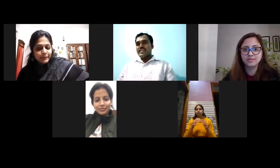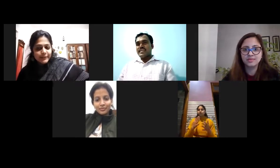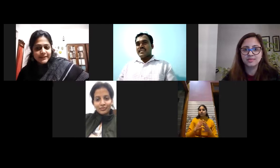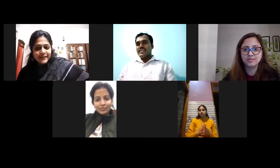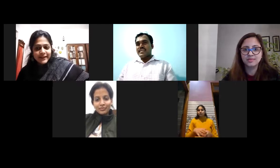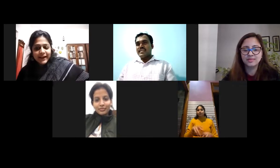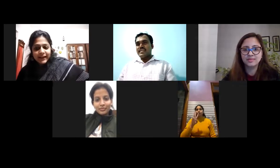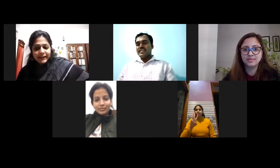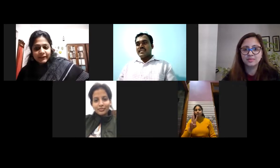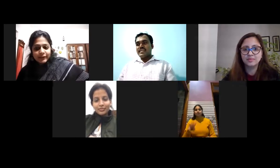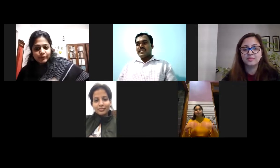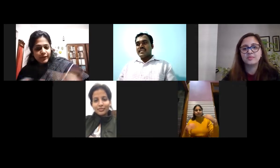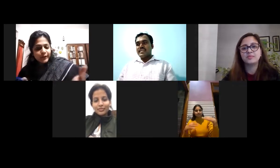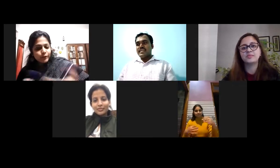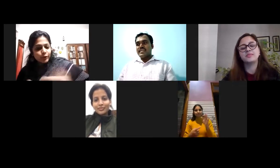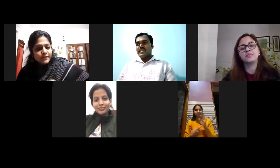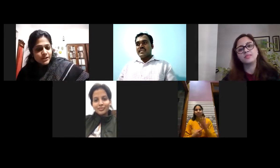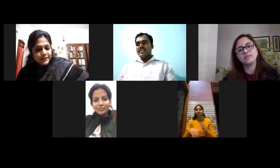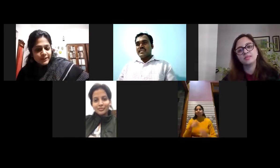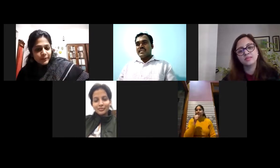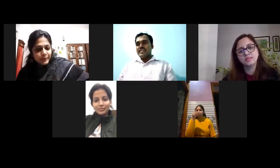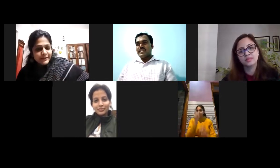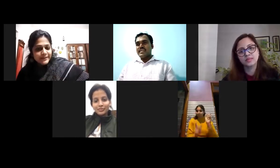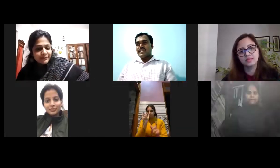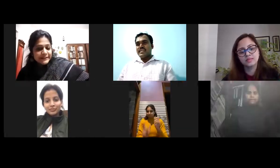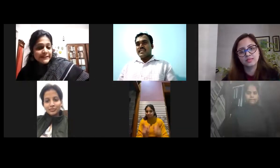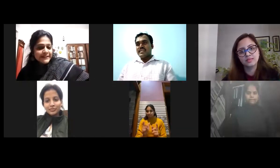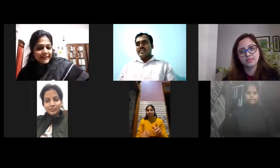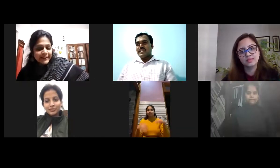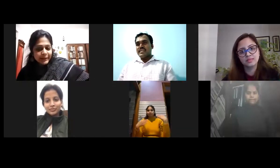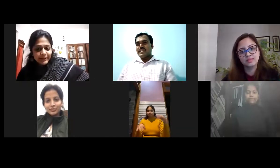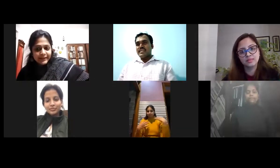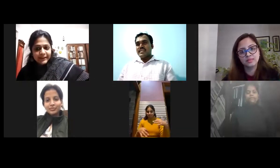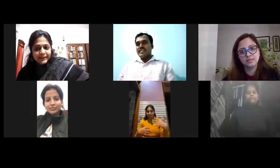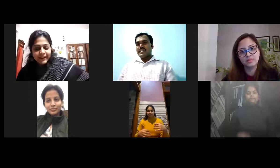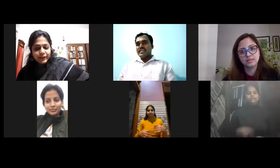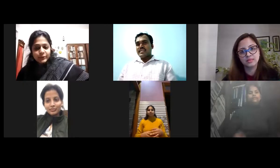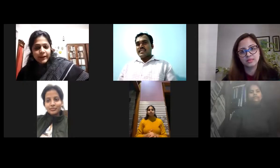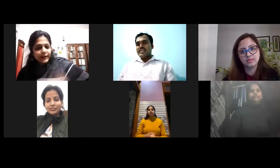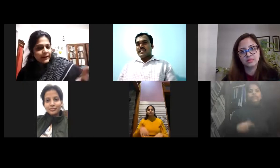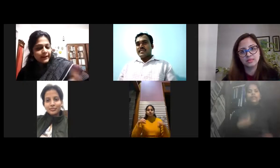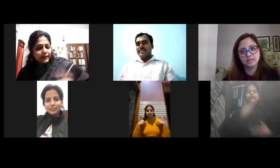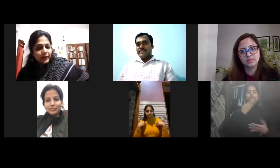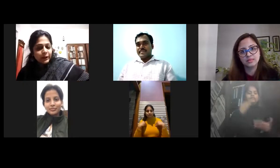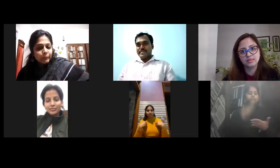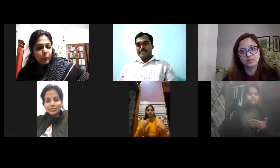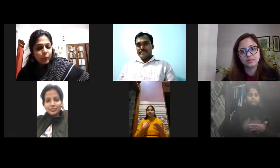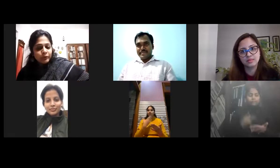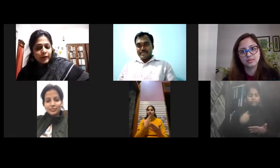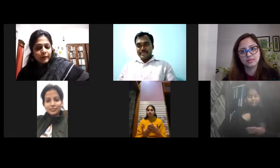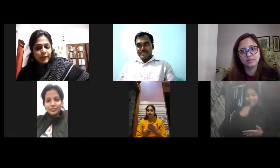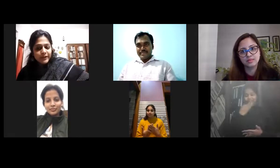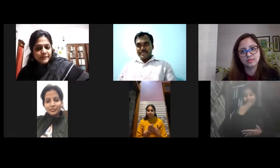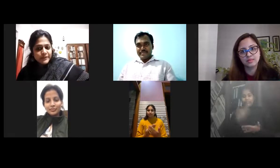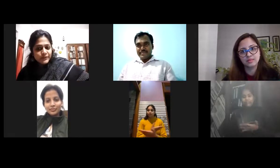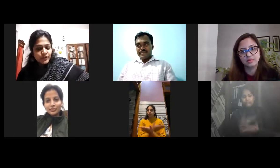their papers and for the kind of conversations that your papers facilitated and enabled. Thank you. And I thank all of